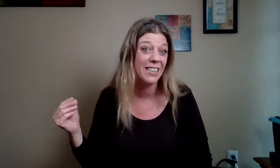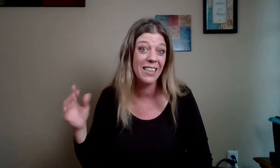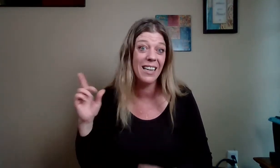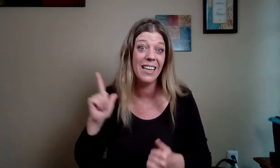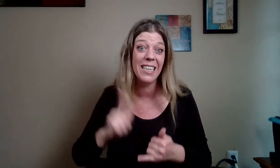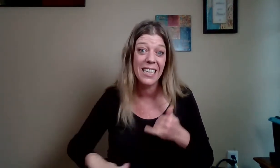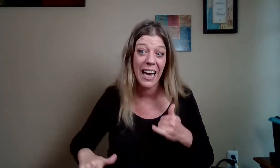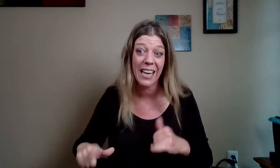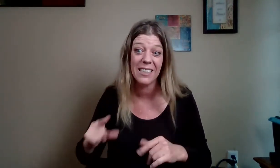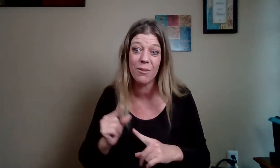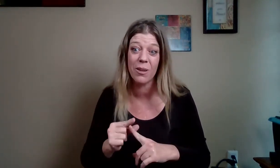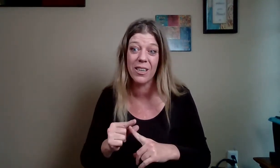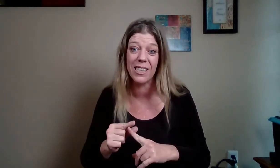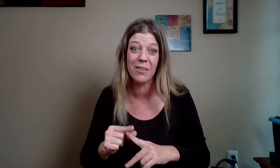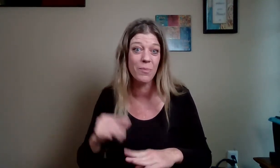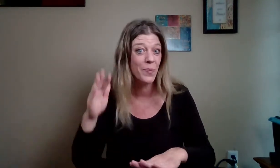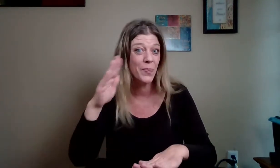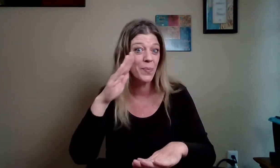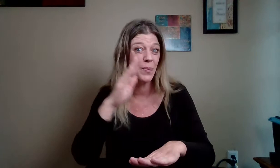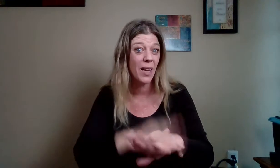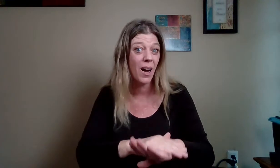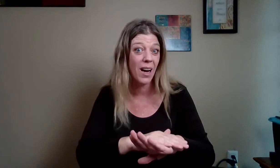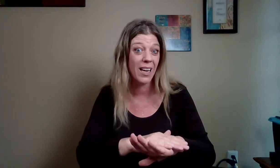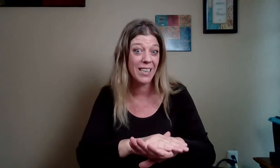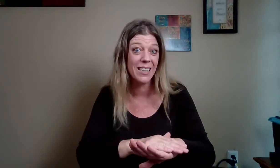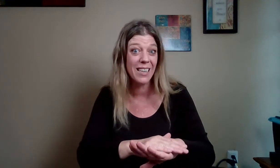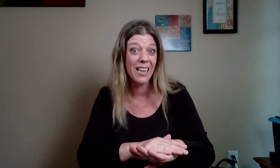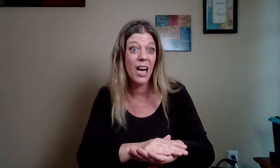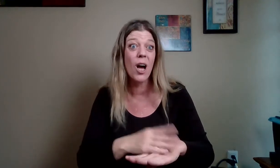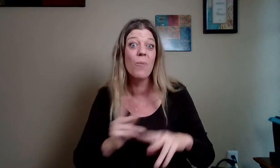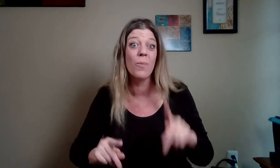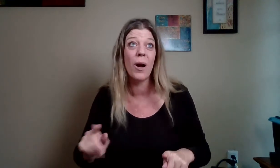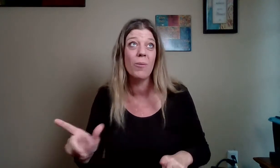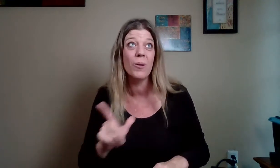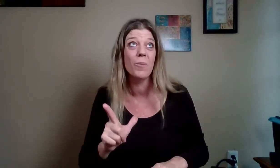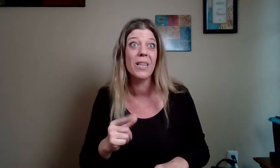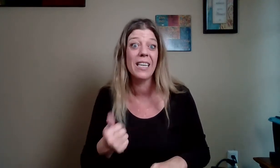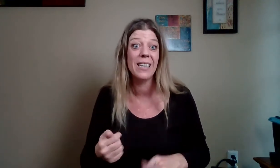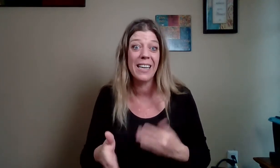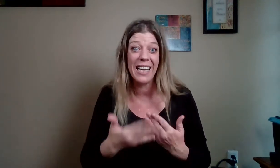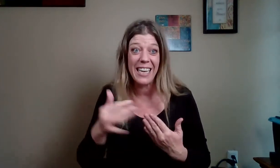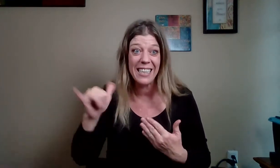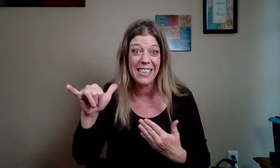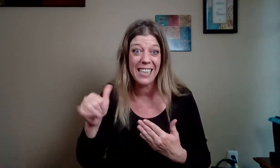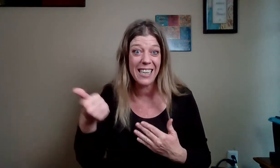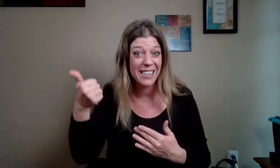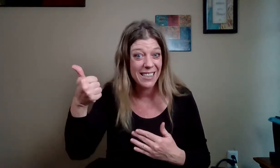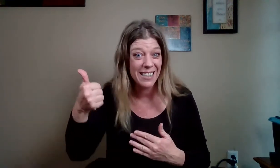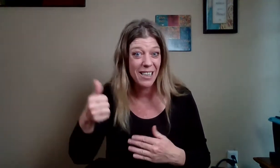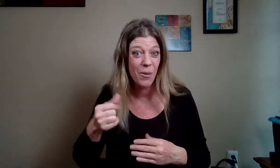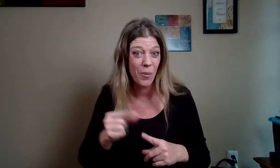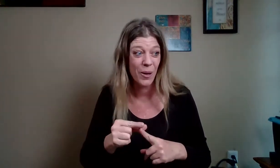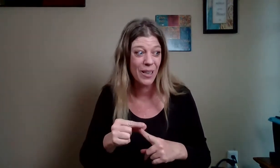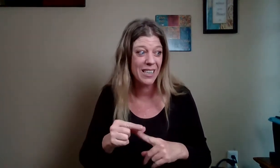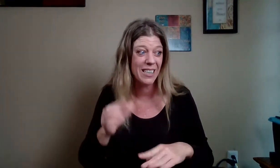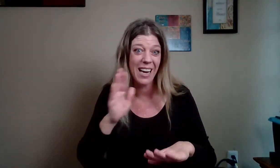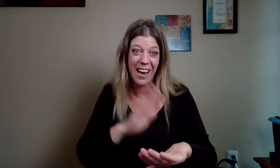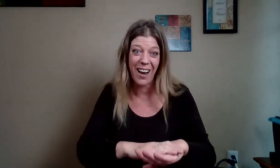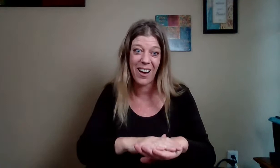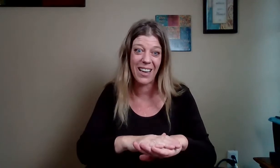And last word, on. Probably the easiest word,